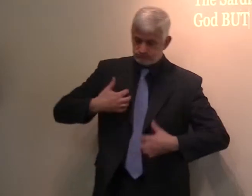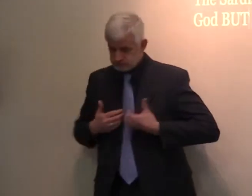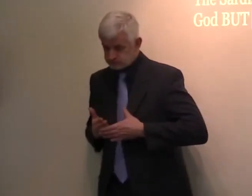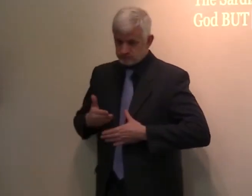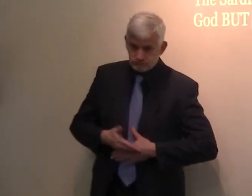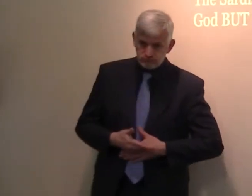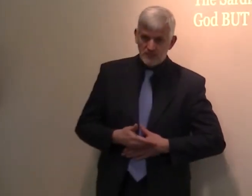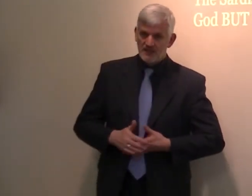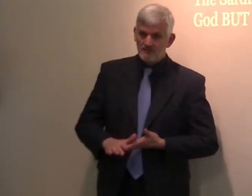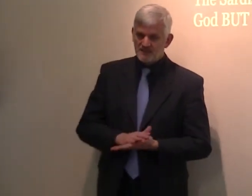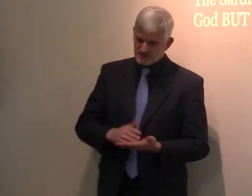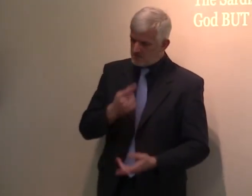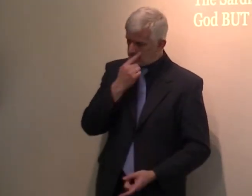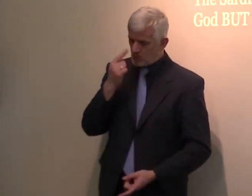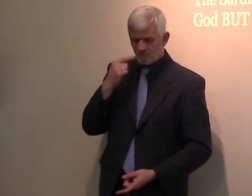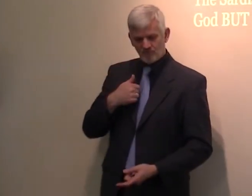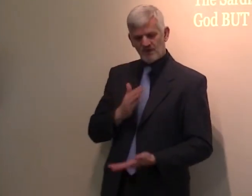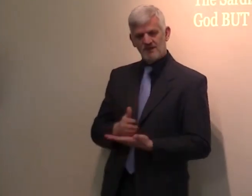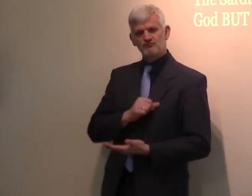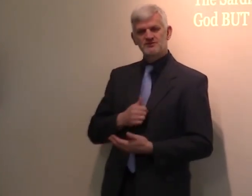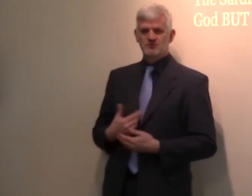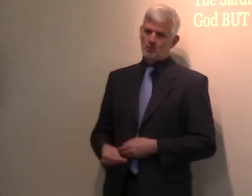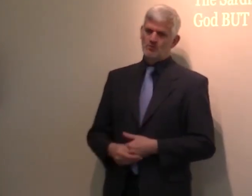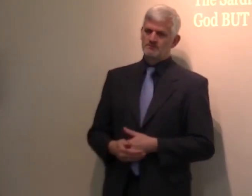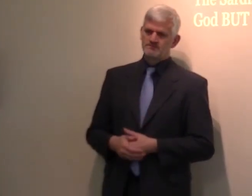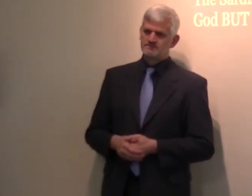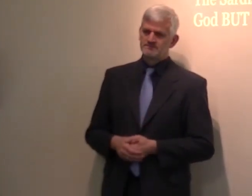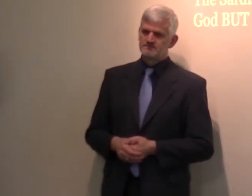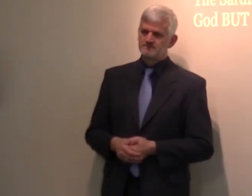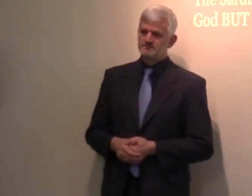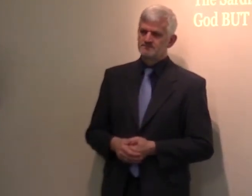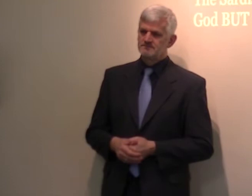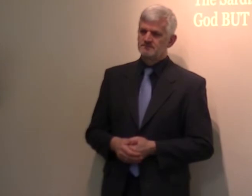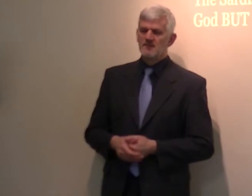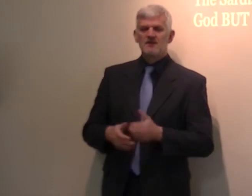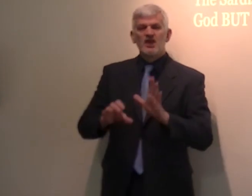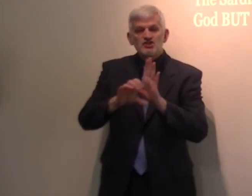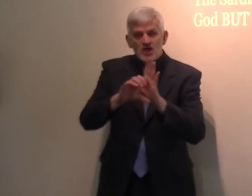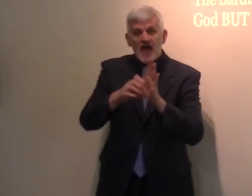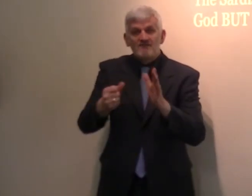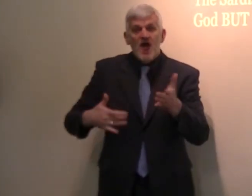a guarantee for life in a church. The life in a church doesn't depend on how much we